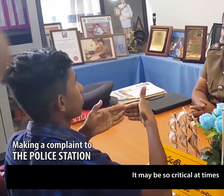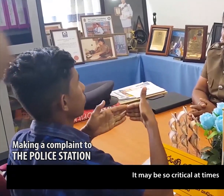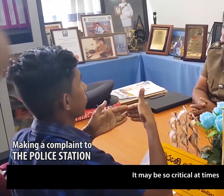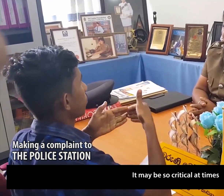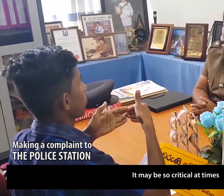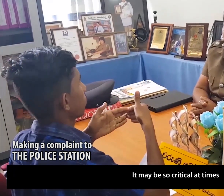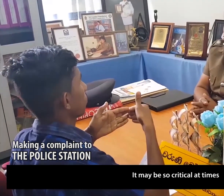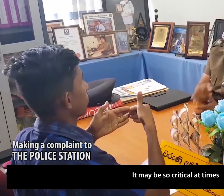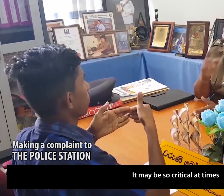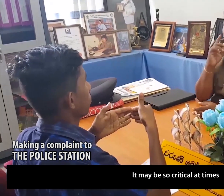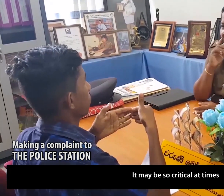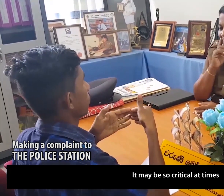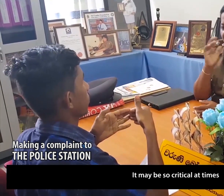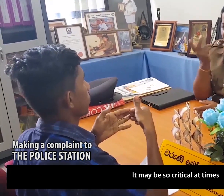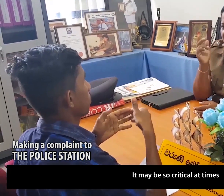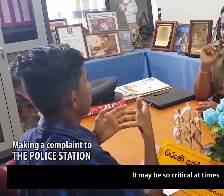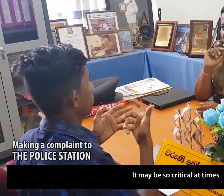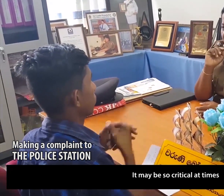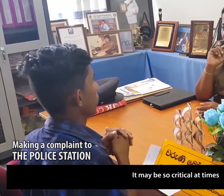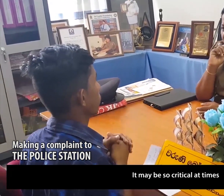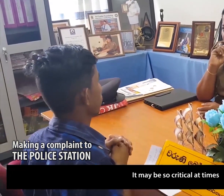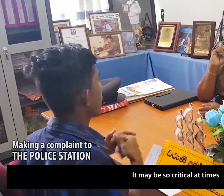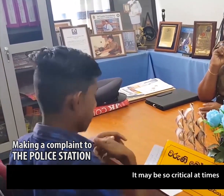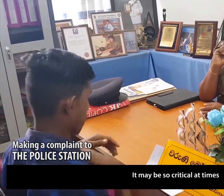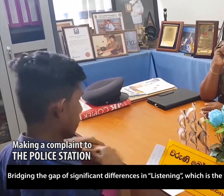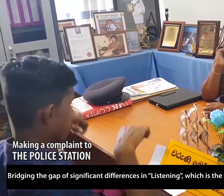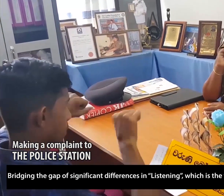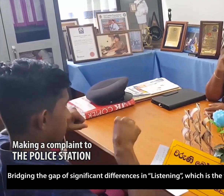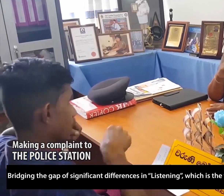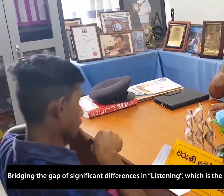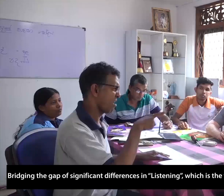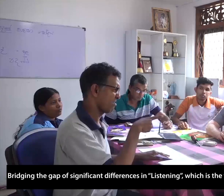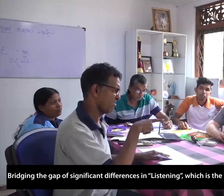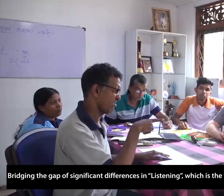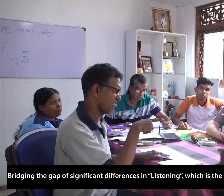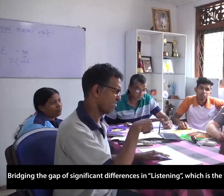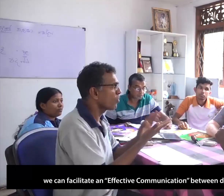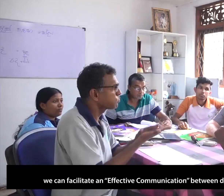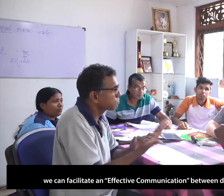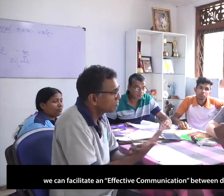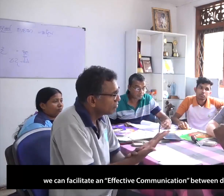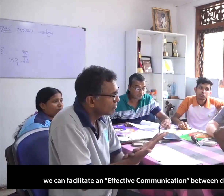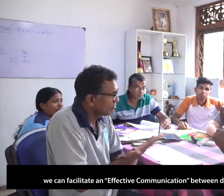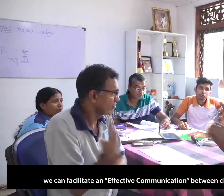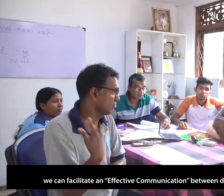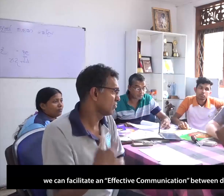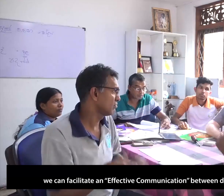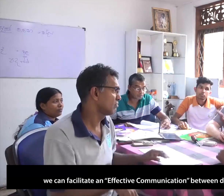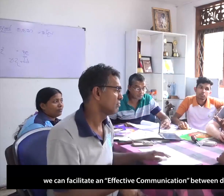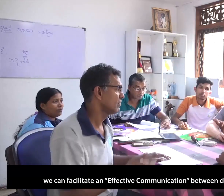Therefore, by bridging the gap of significant differences in listening, which is the first barrier in communication processes, we can facilitate an